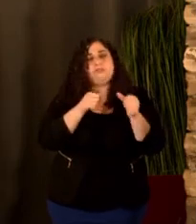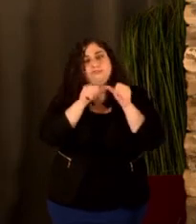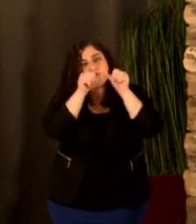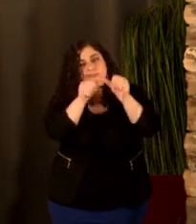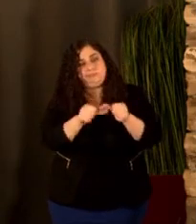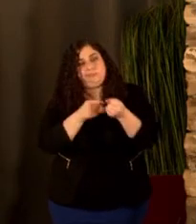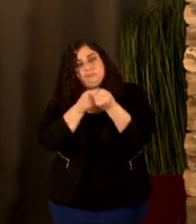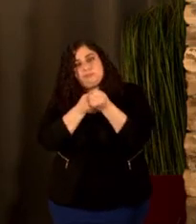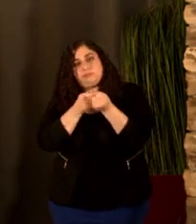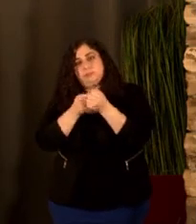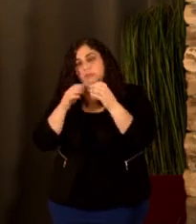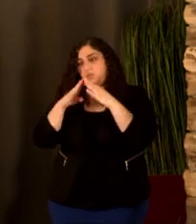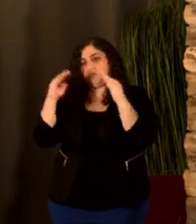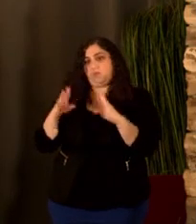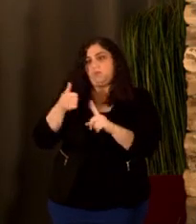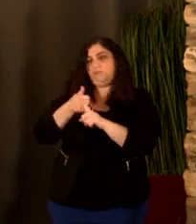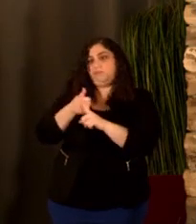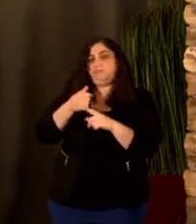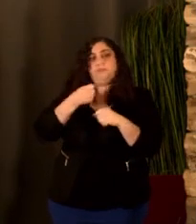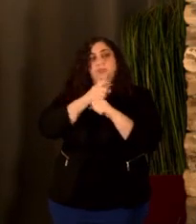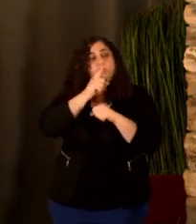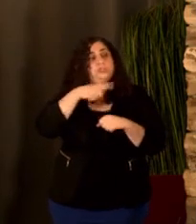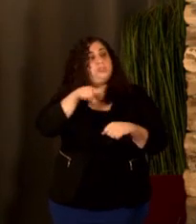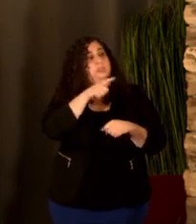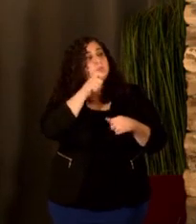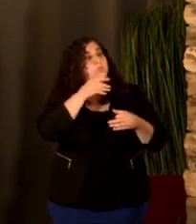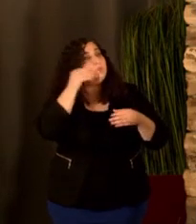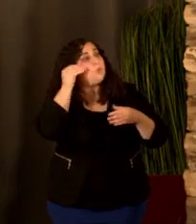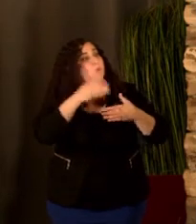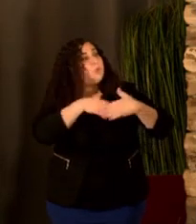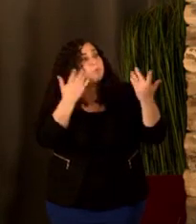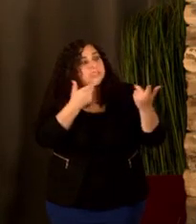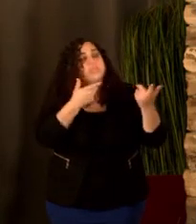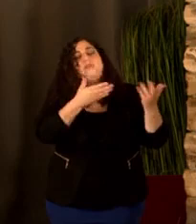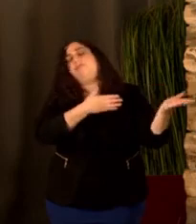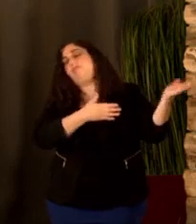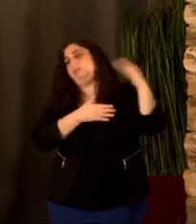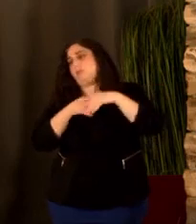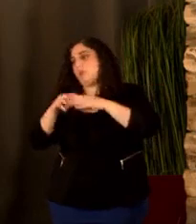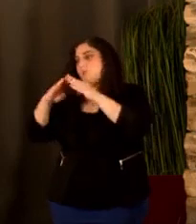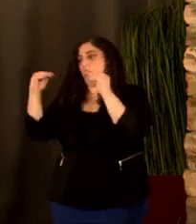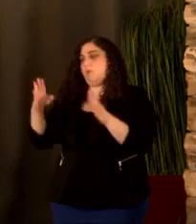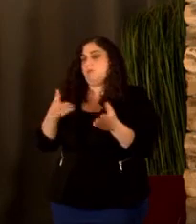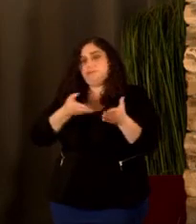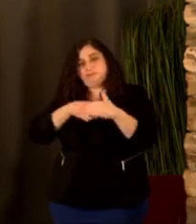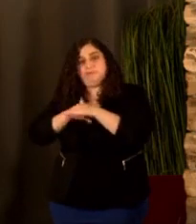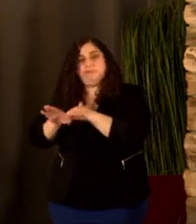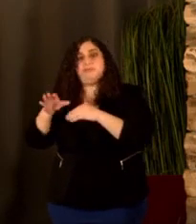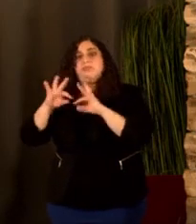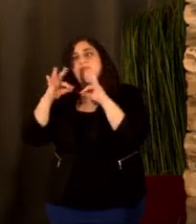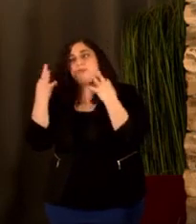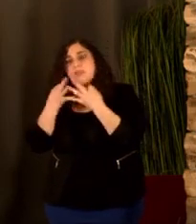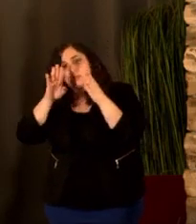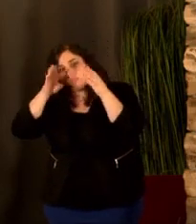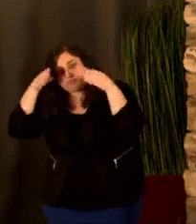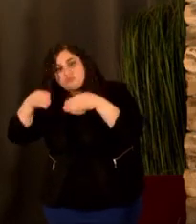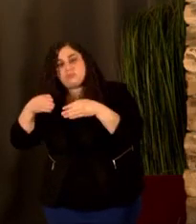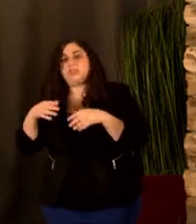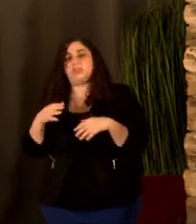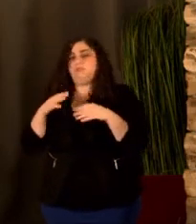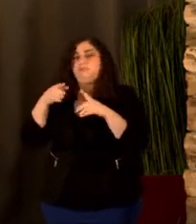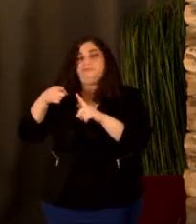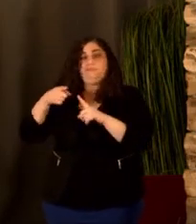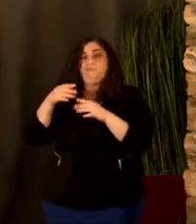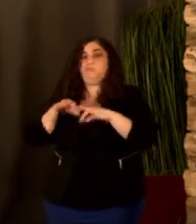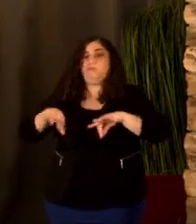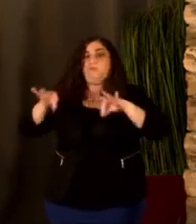well as to quickly procure and develop new family-focused units of housing to support family